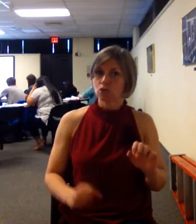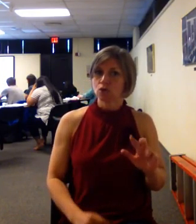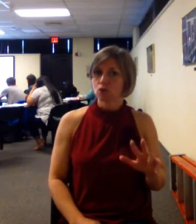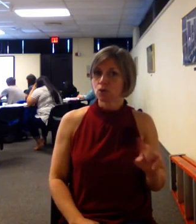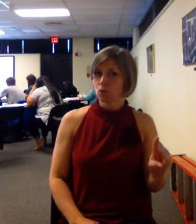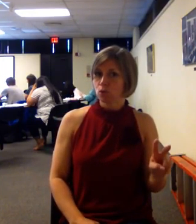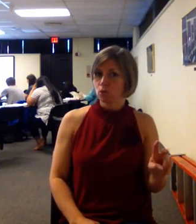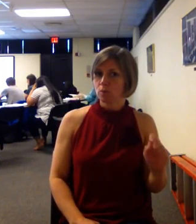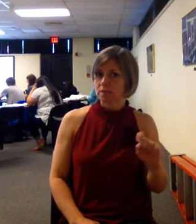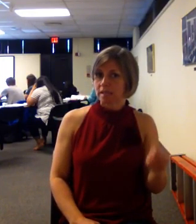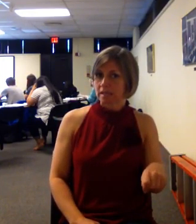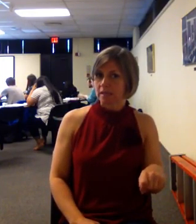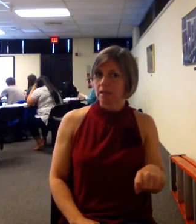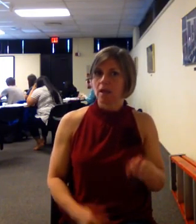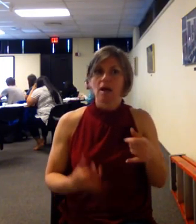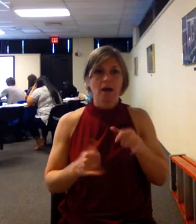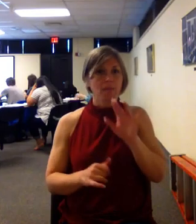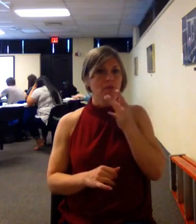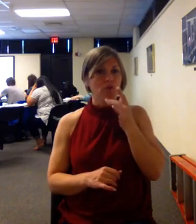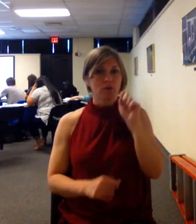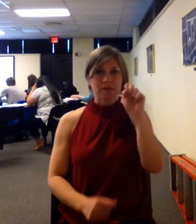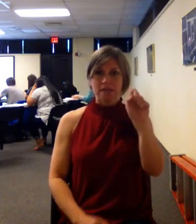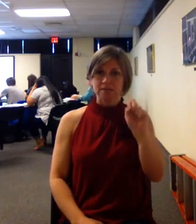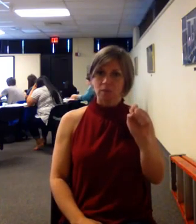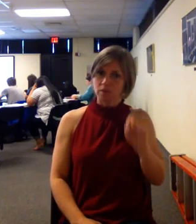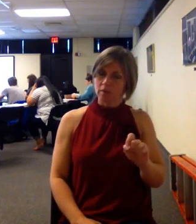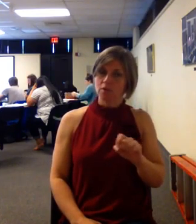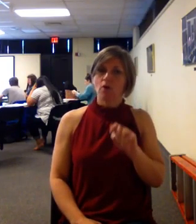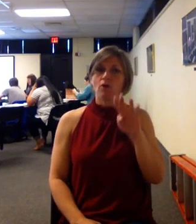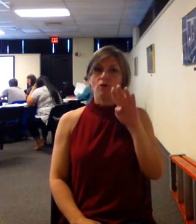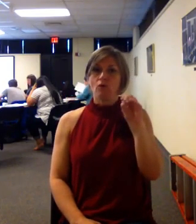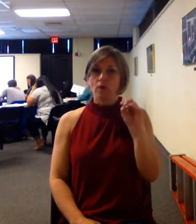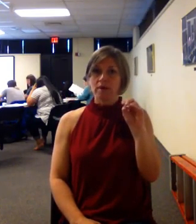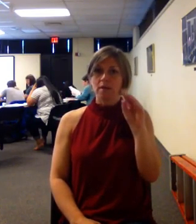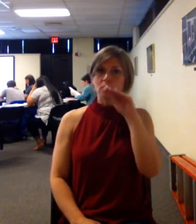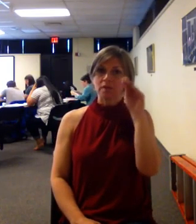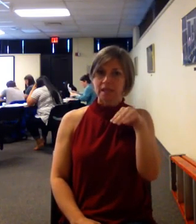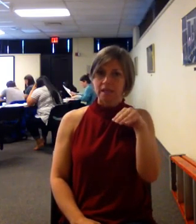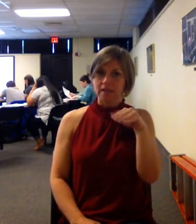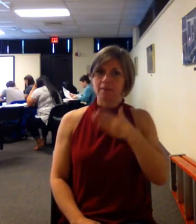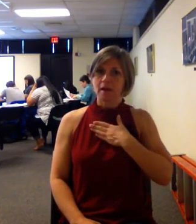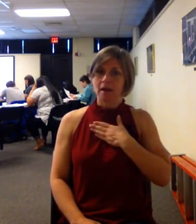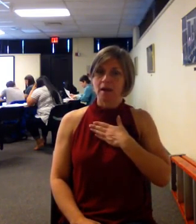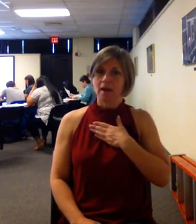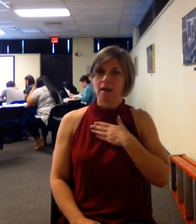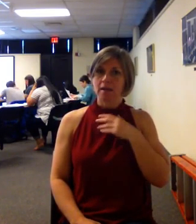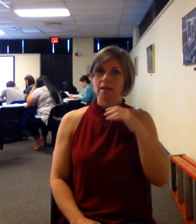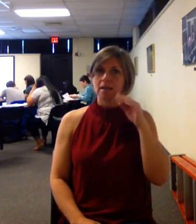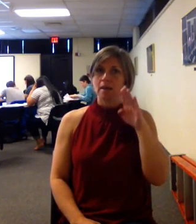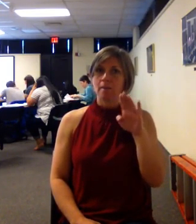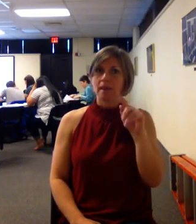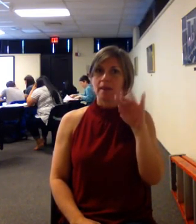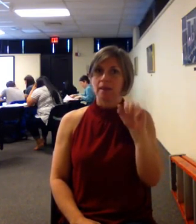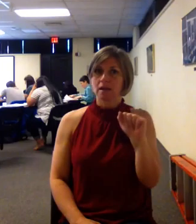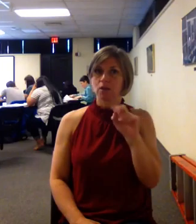Again, I liked it better in decimal format. So 40% of my portfolio has the beta of 2.2 with Olympic